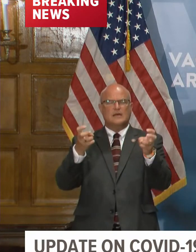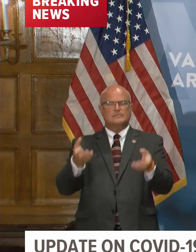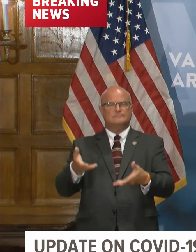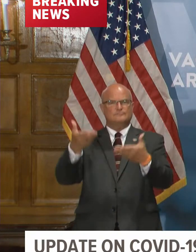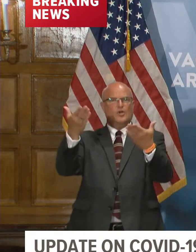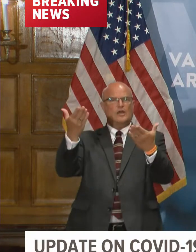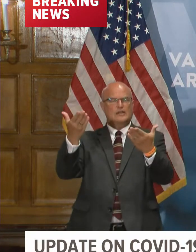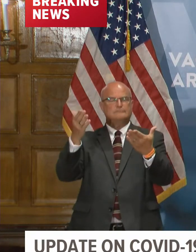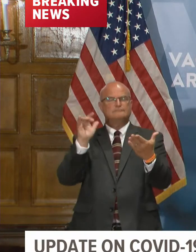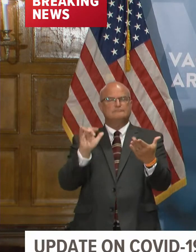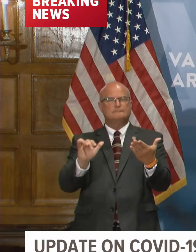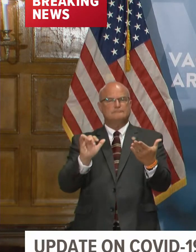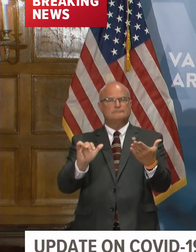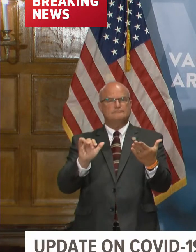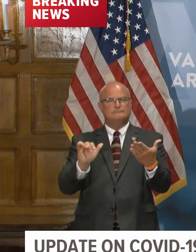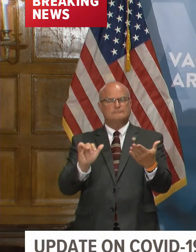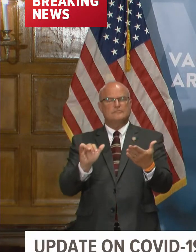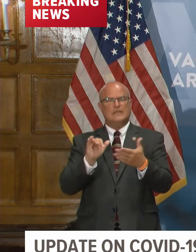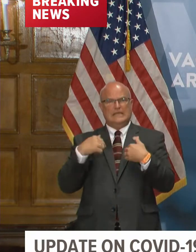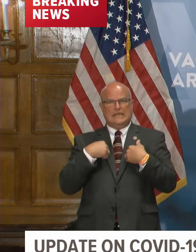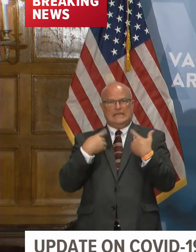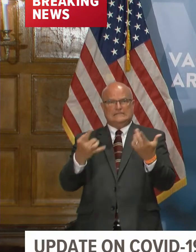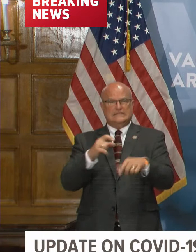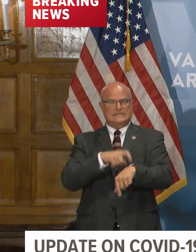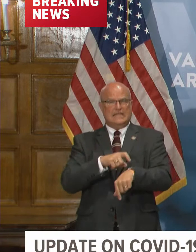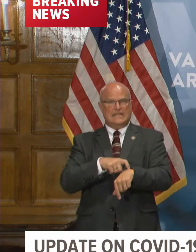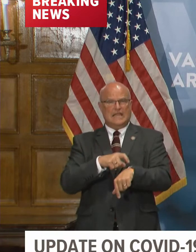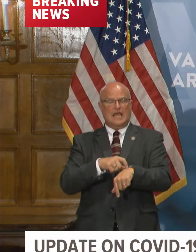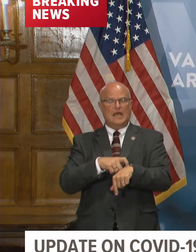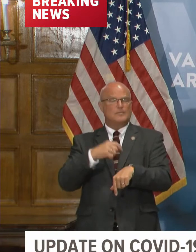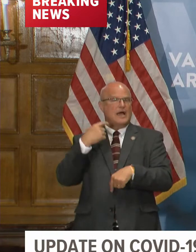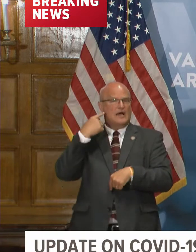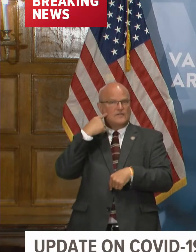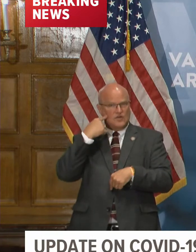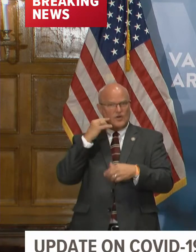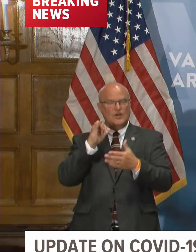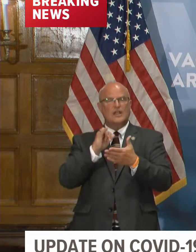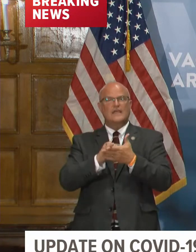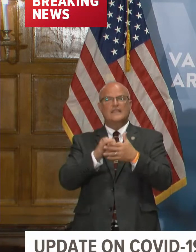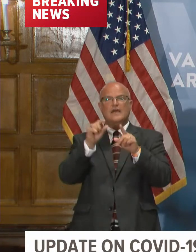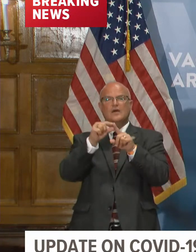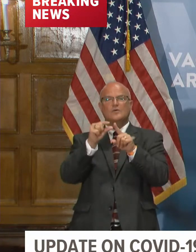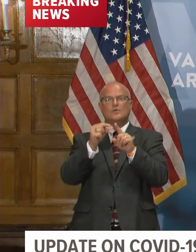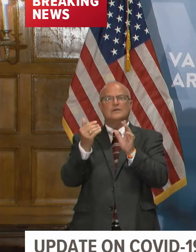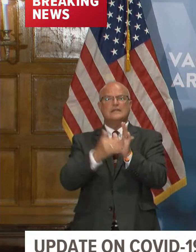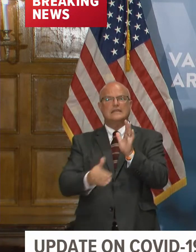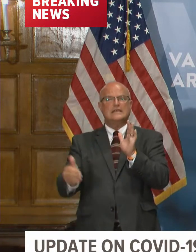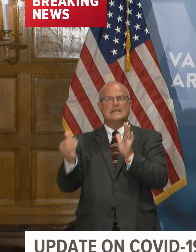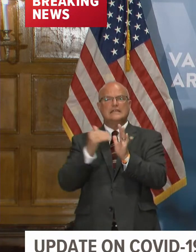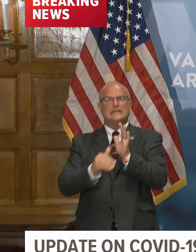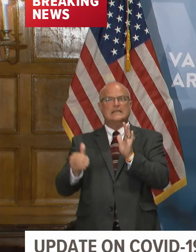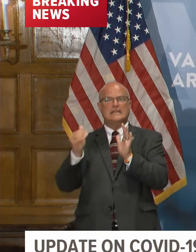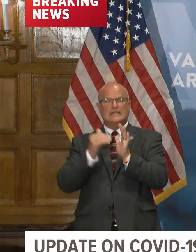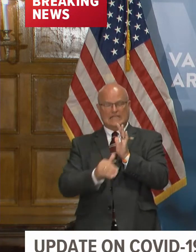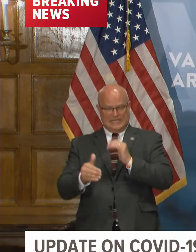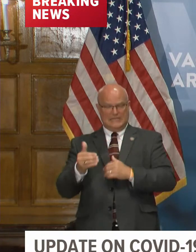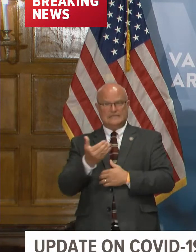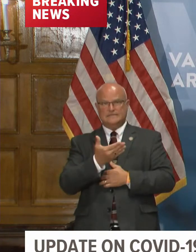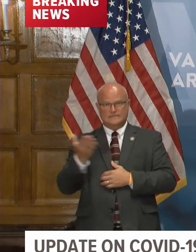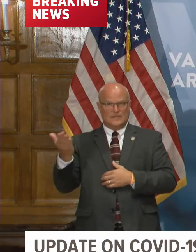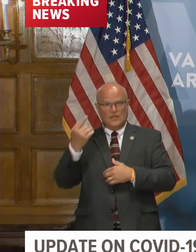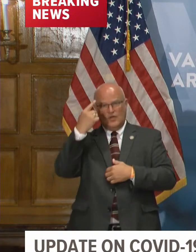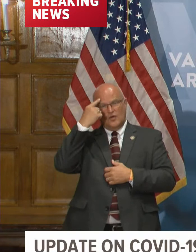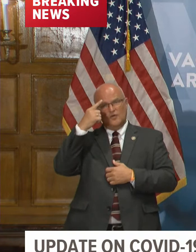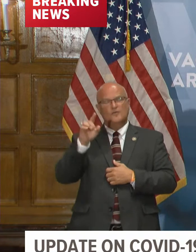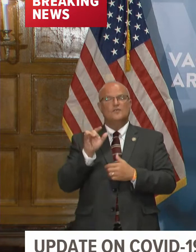brought up. And since then, it has become a thing out there